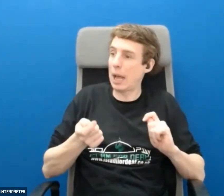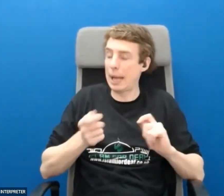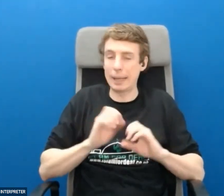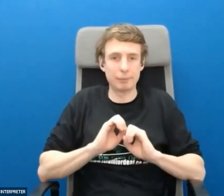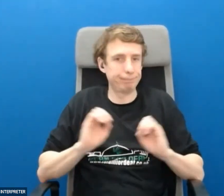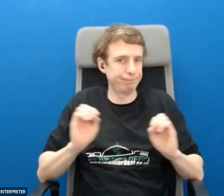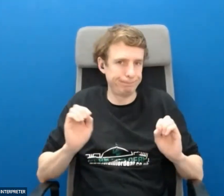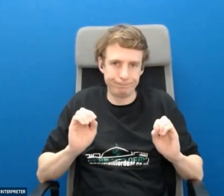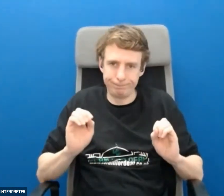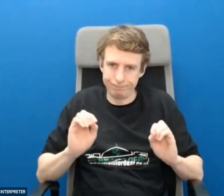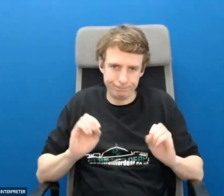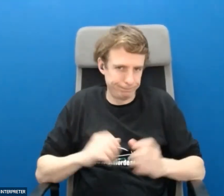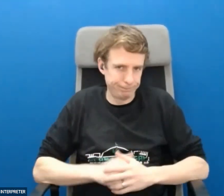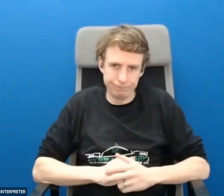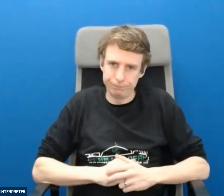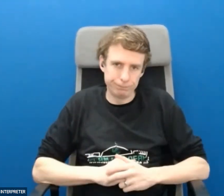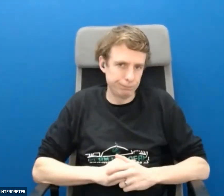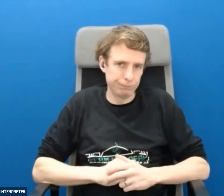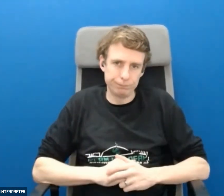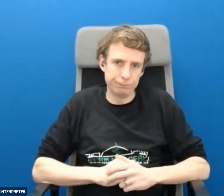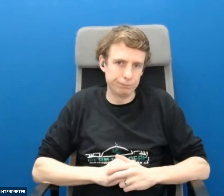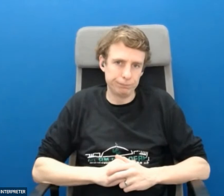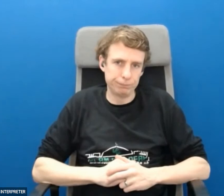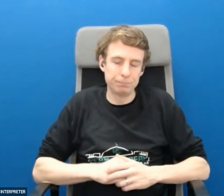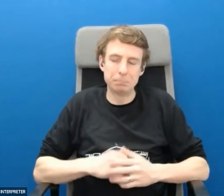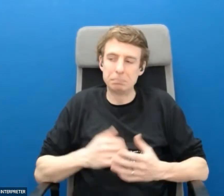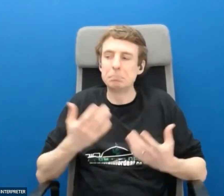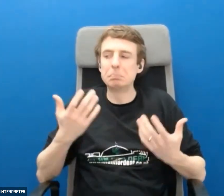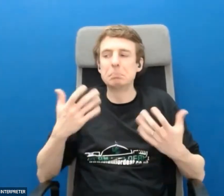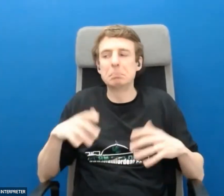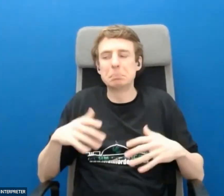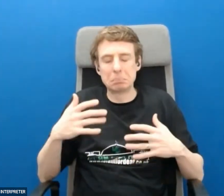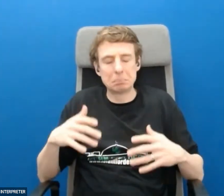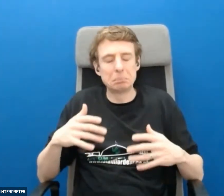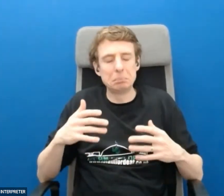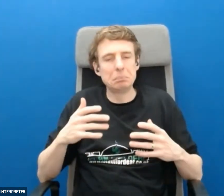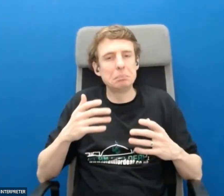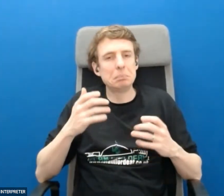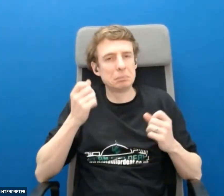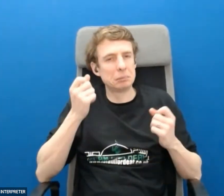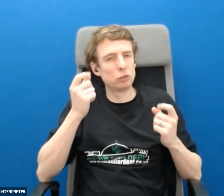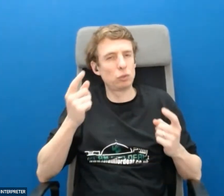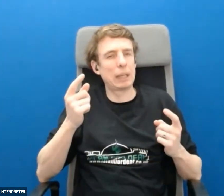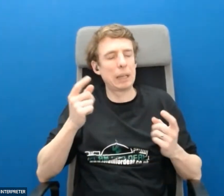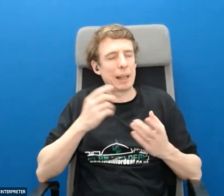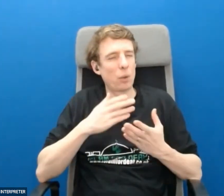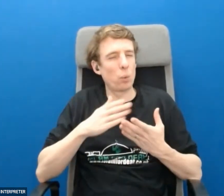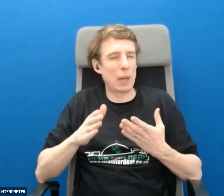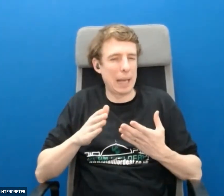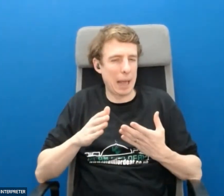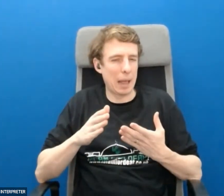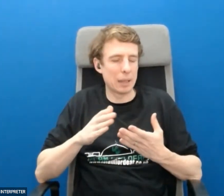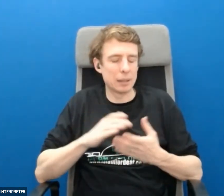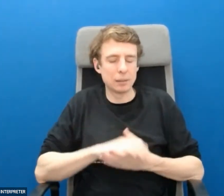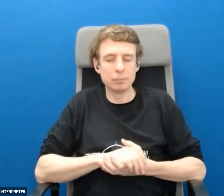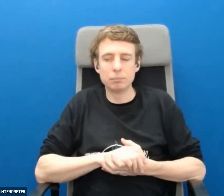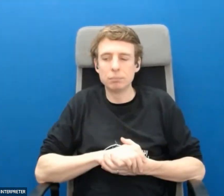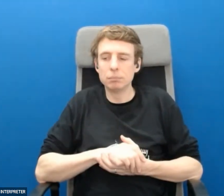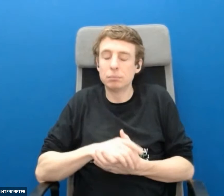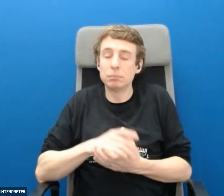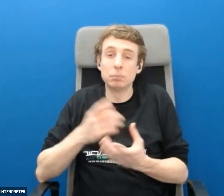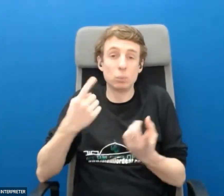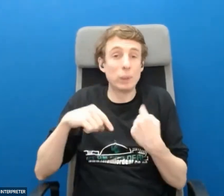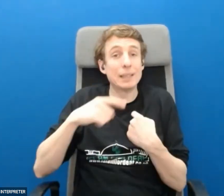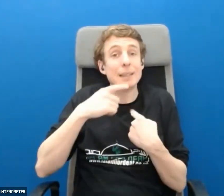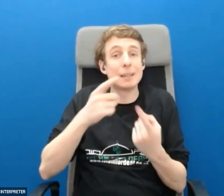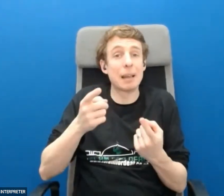way, it becomes clear that our statement that Allah the Most High is one in